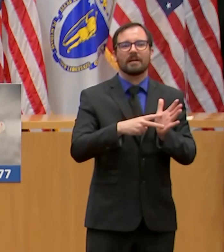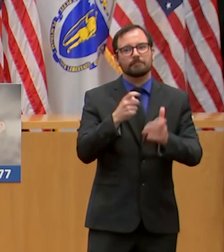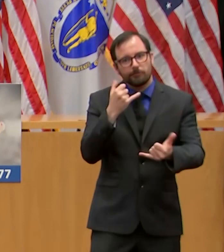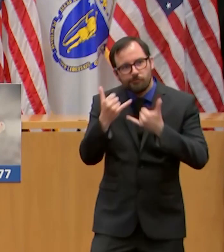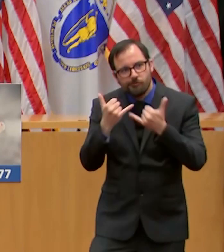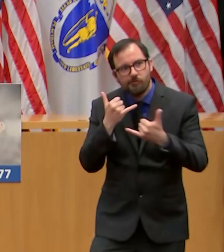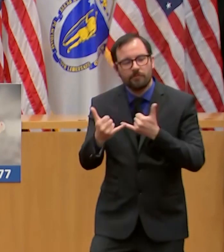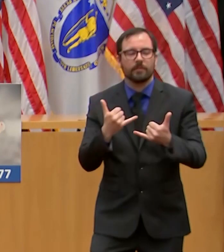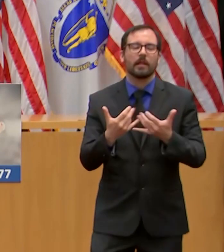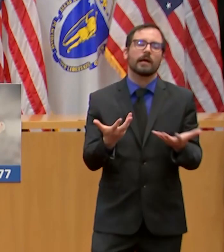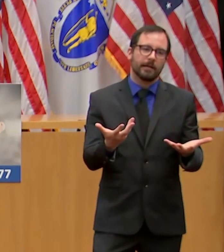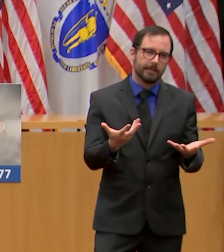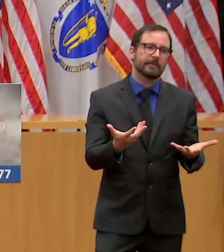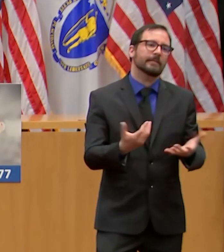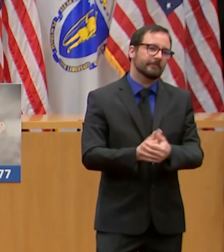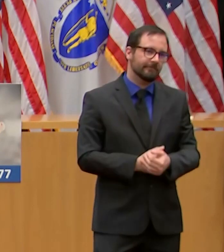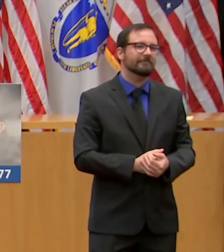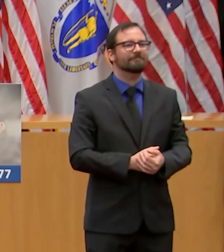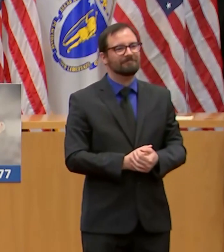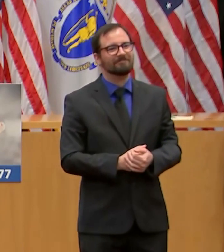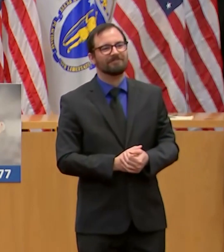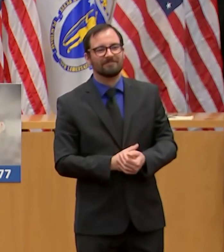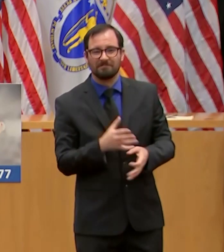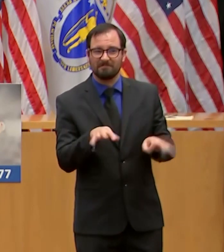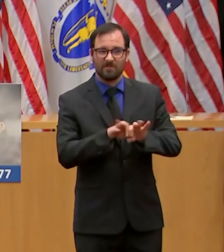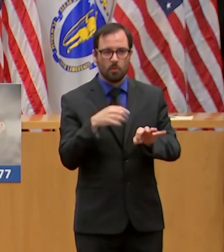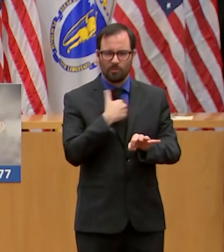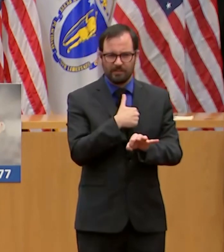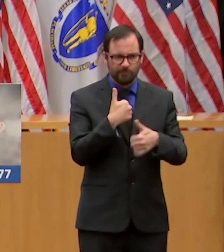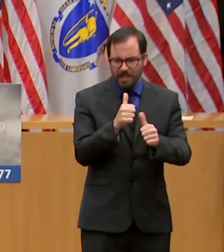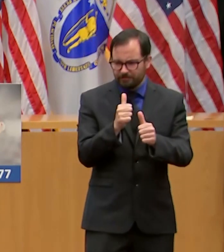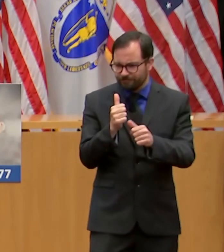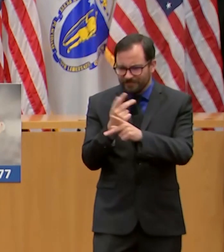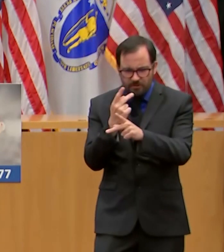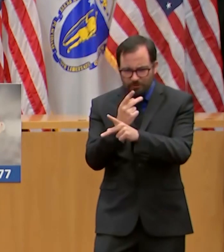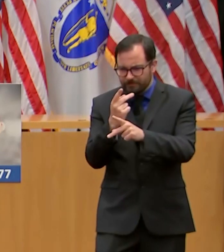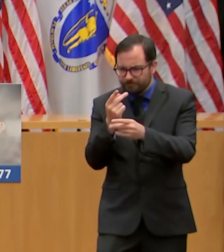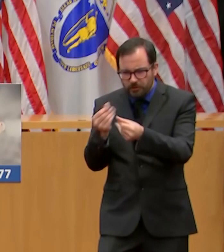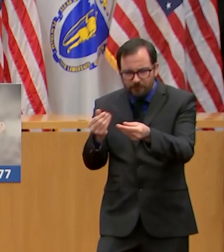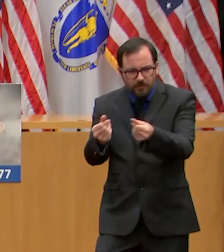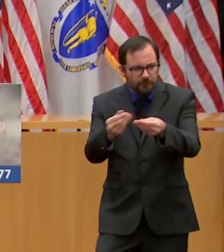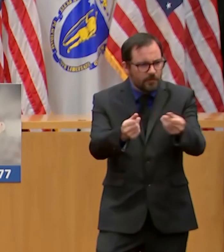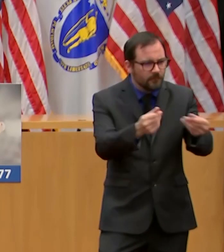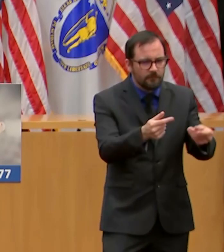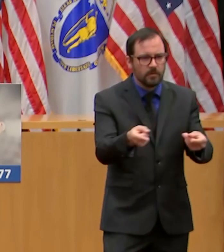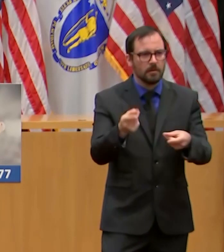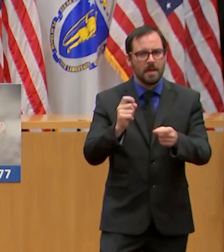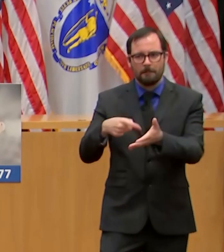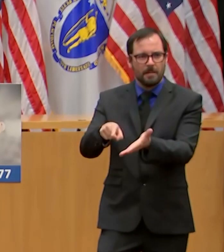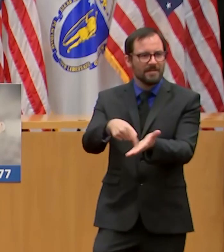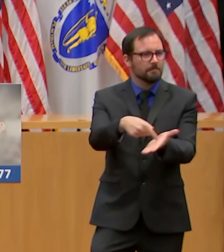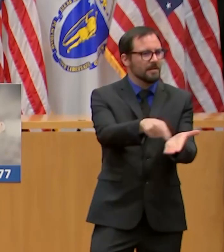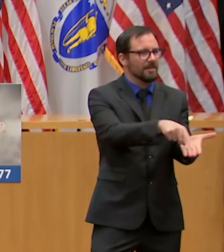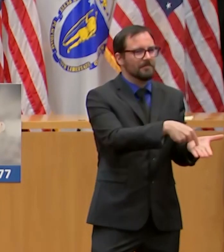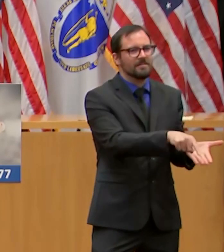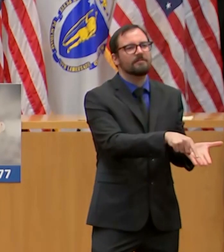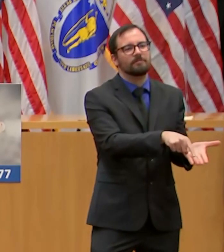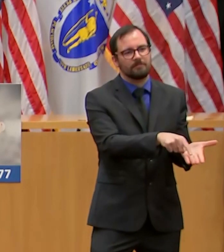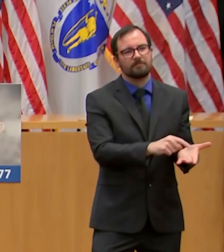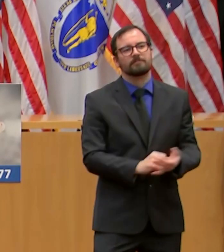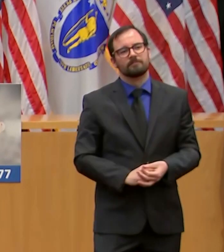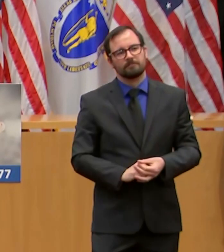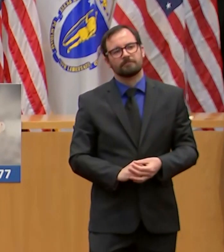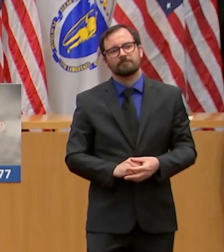we do what we can to help resolve those issues. And that's why we've aggressively scaled up DUA's customer service staff